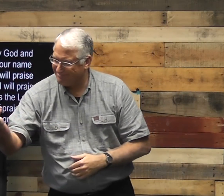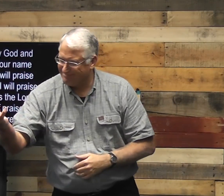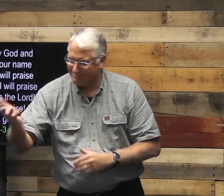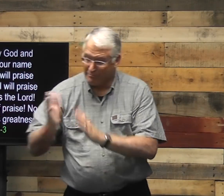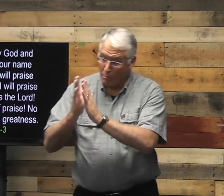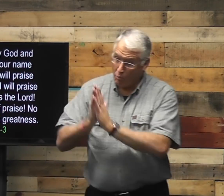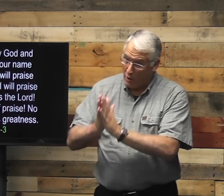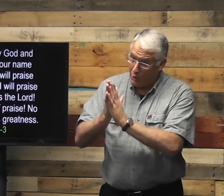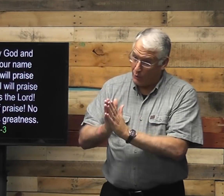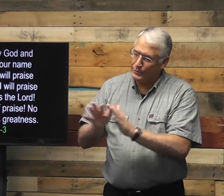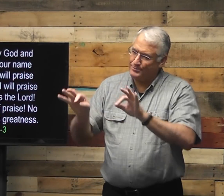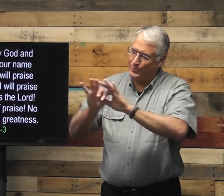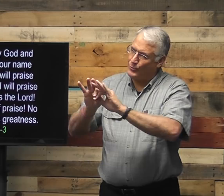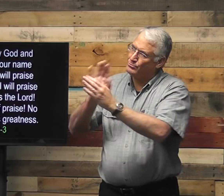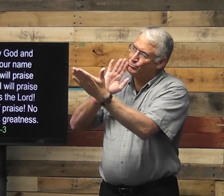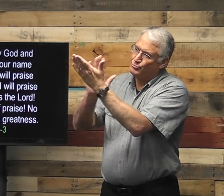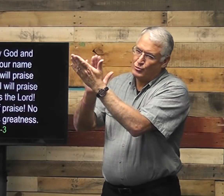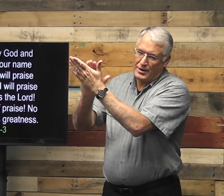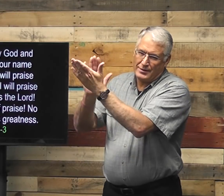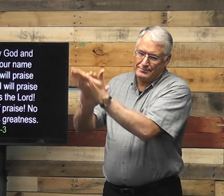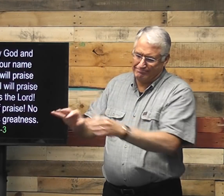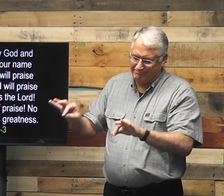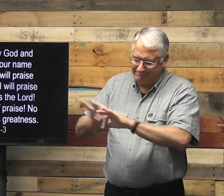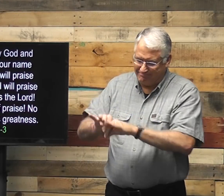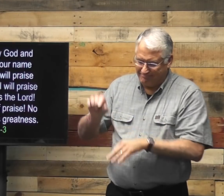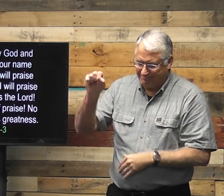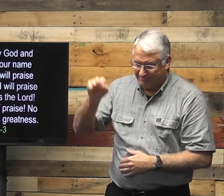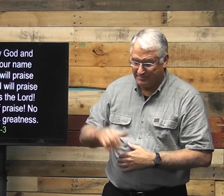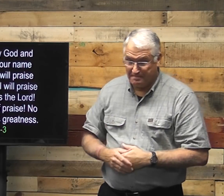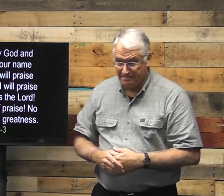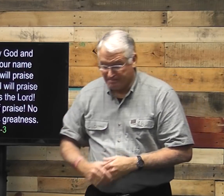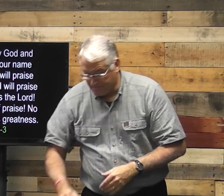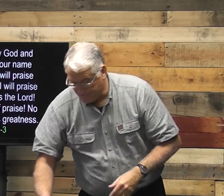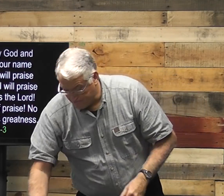stronger. So, prayer is important. Praise is important.